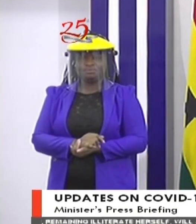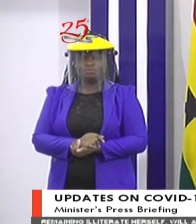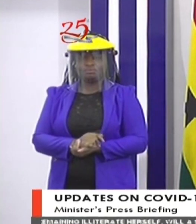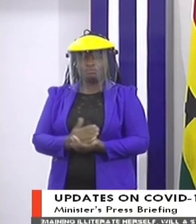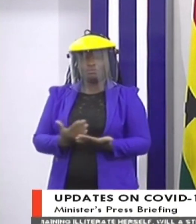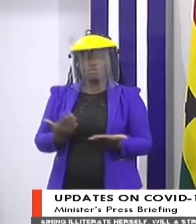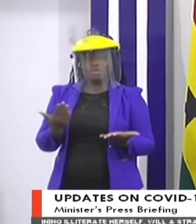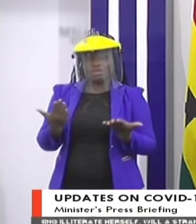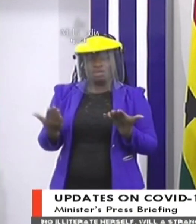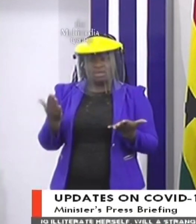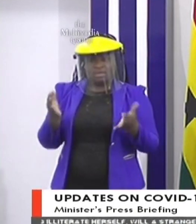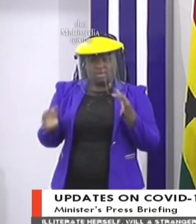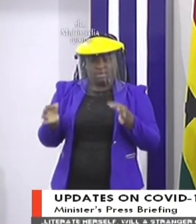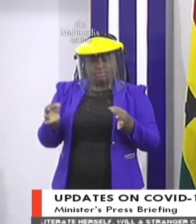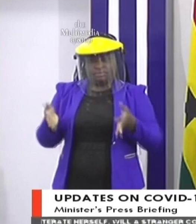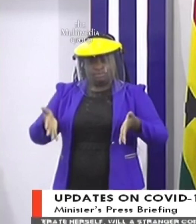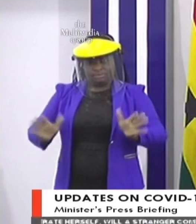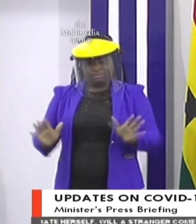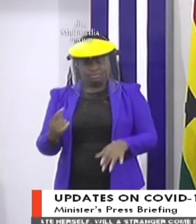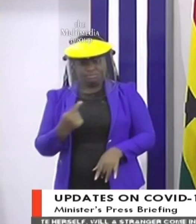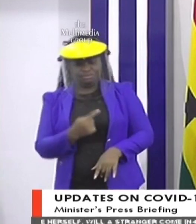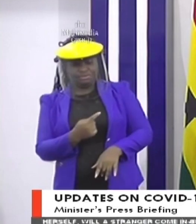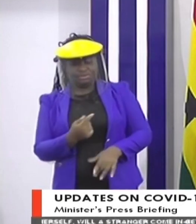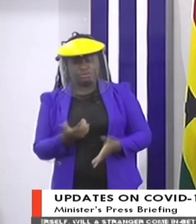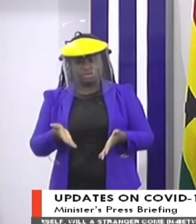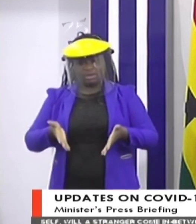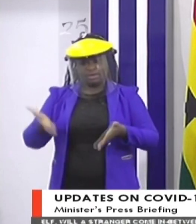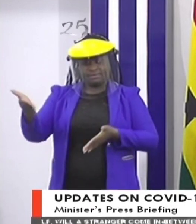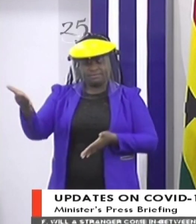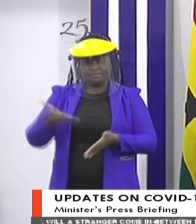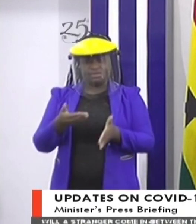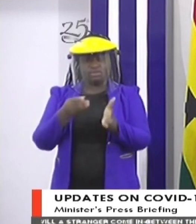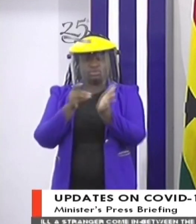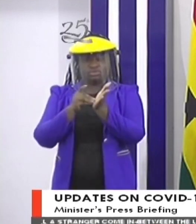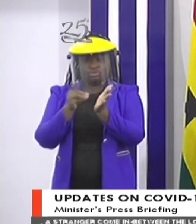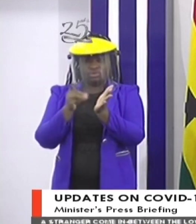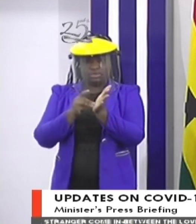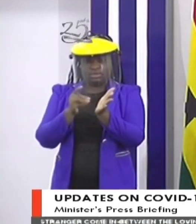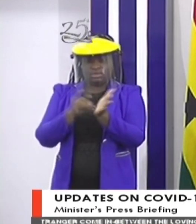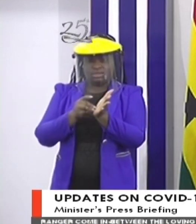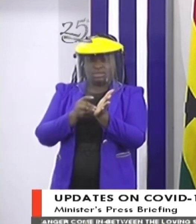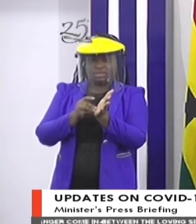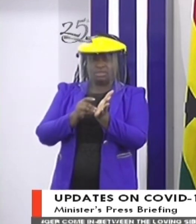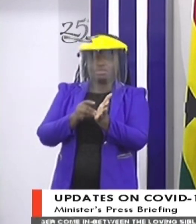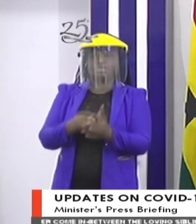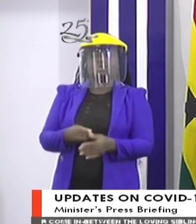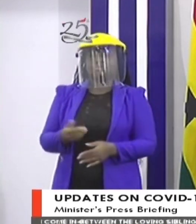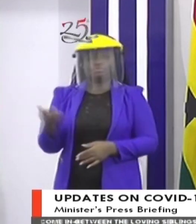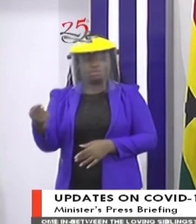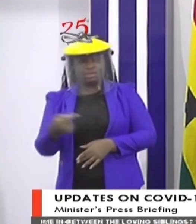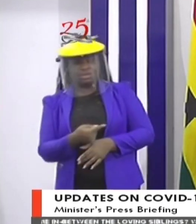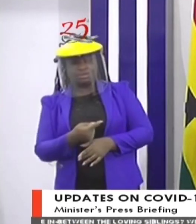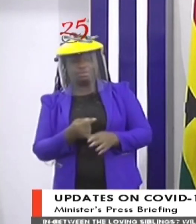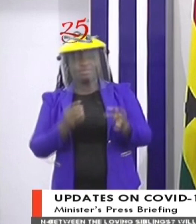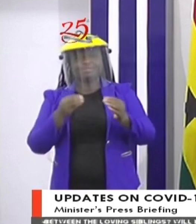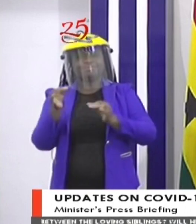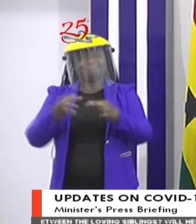If you'd permit me, I would invite Dr. Bedu Sarkodie, Director, Public Health, Ghana Health